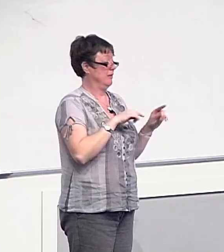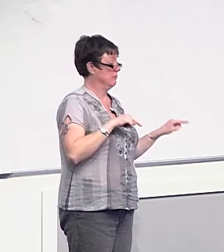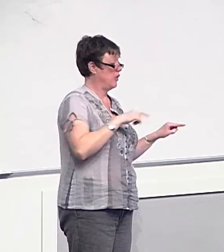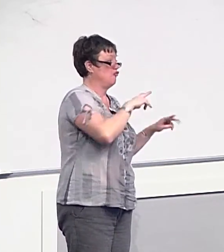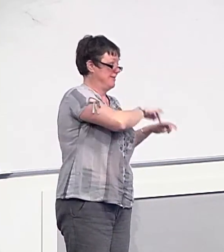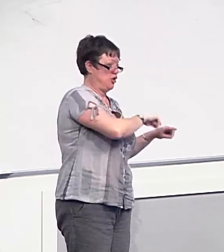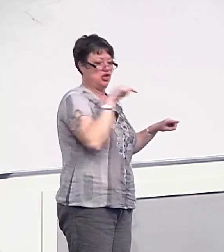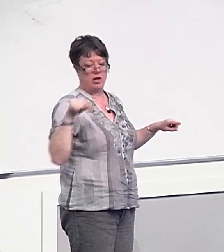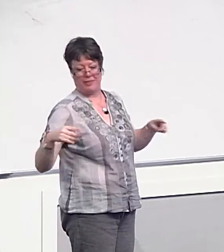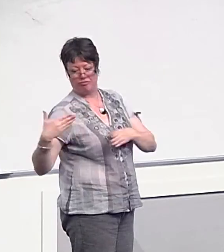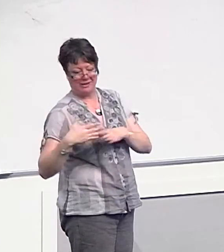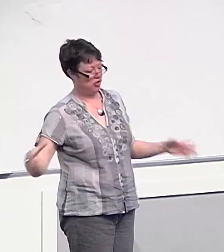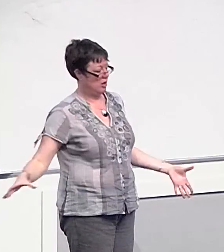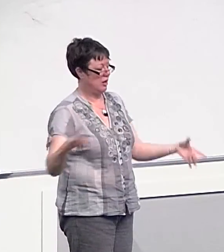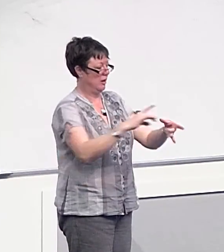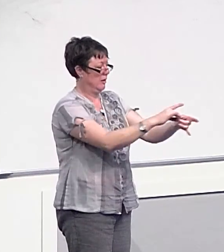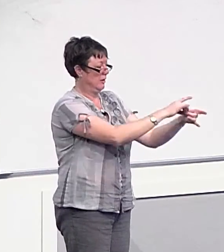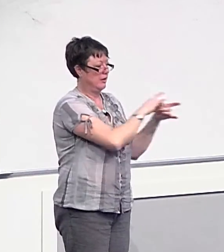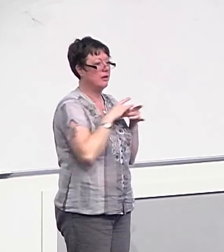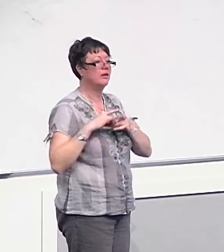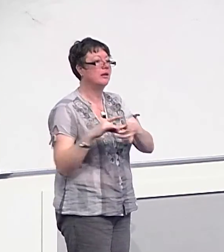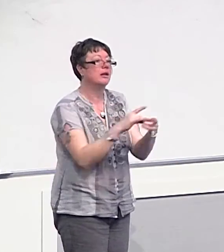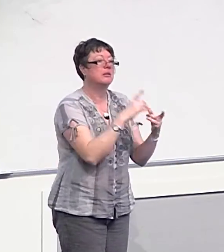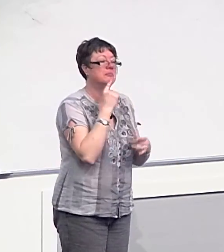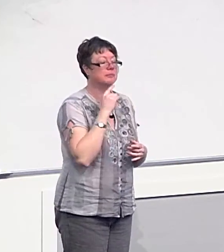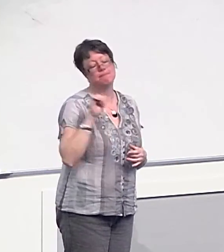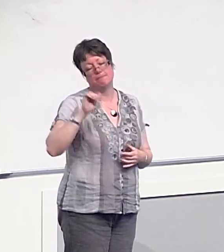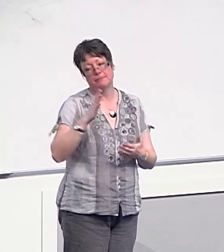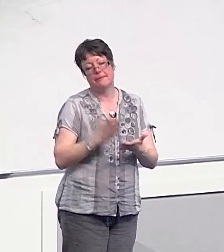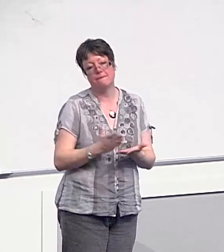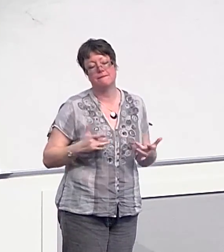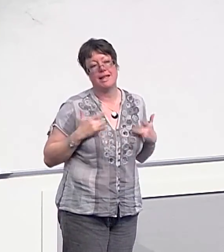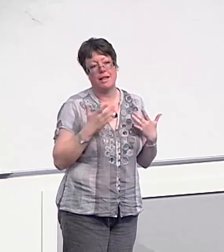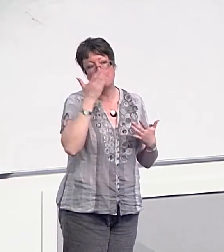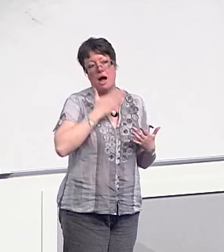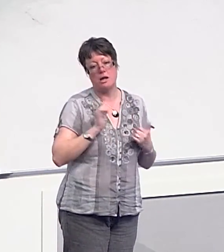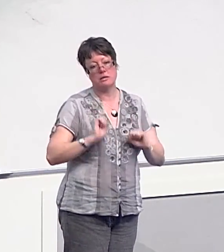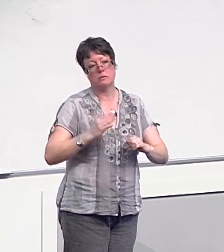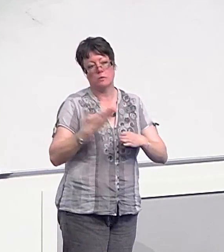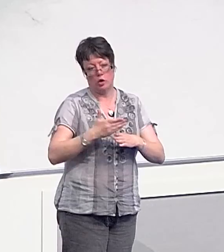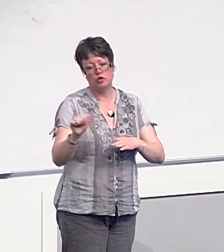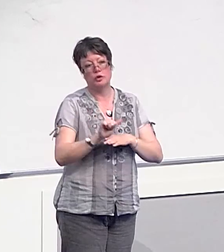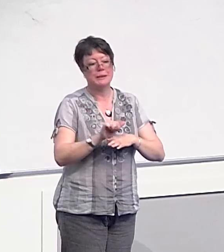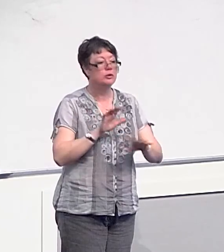I think it's a very important part of MAHSC's work to reach out and to help to facilitate